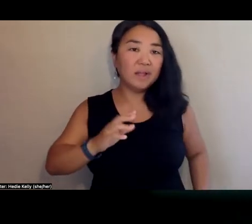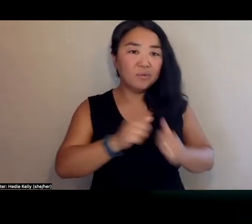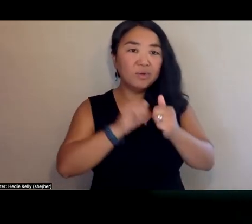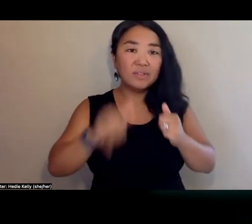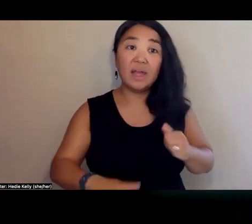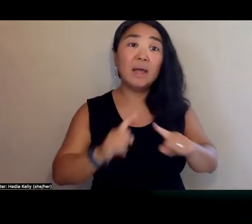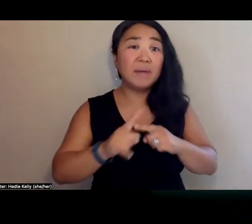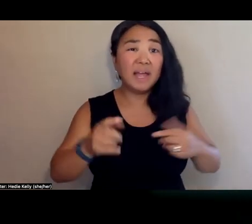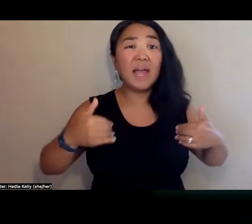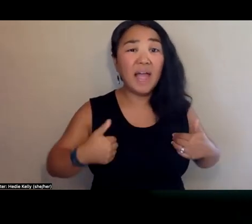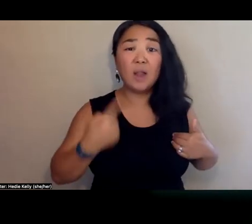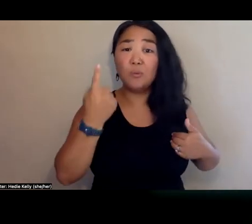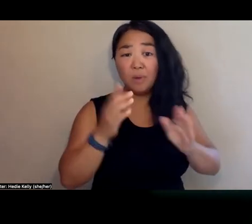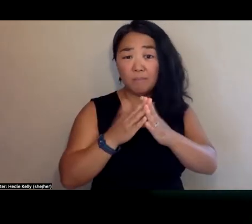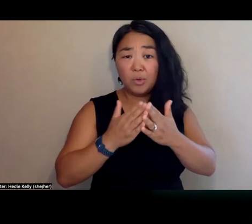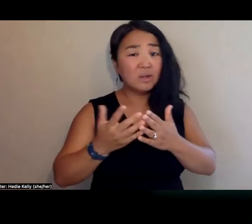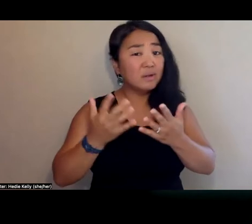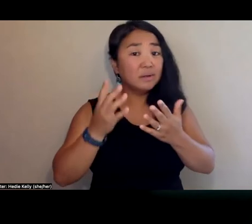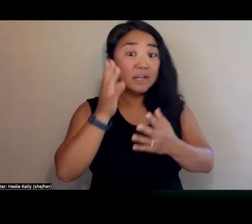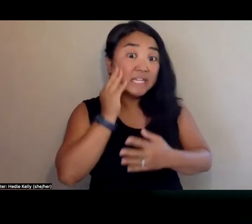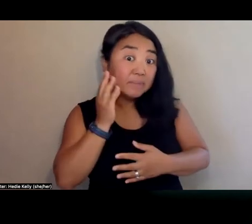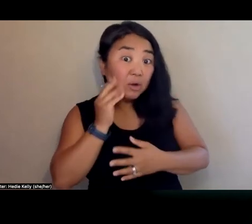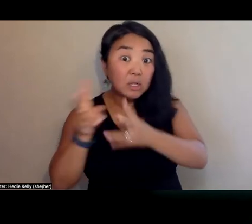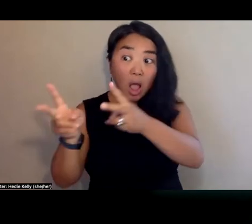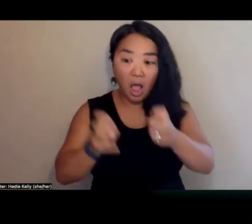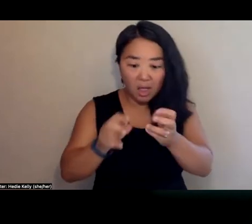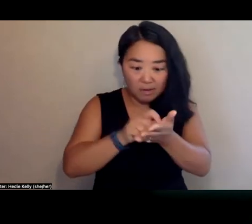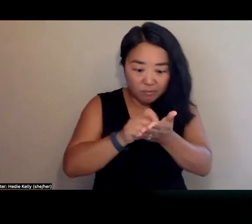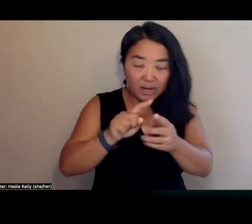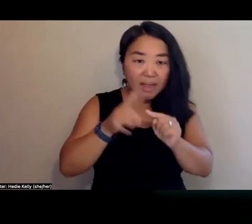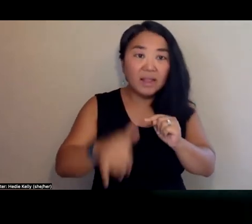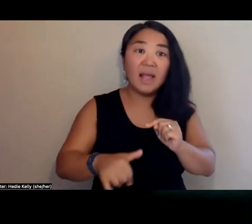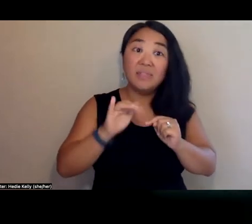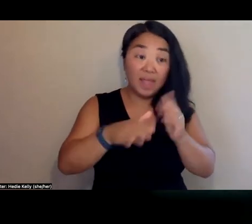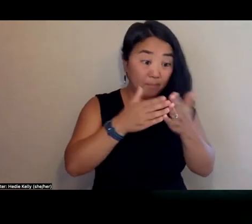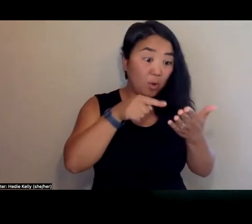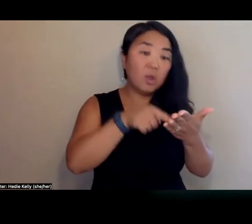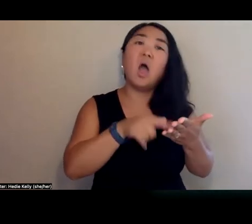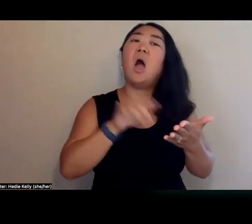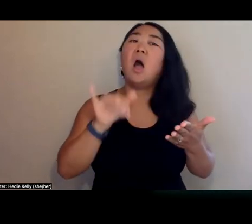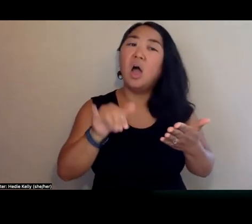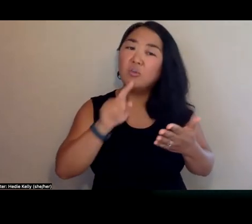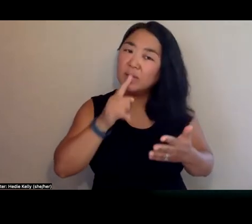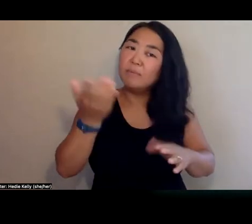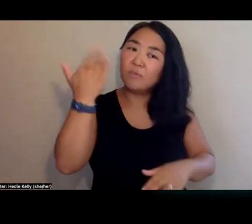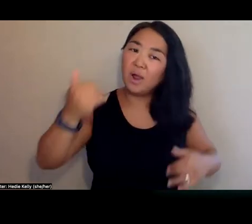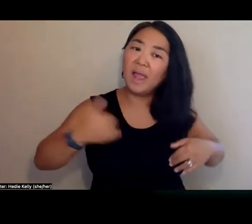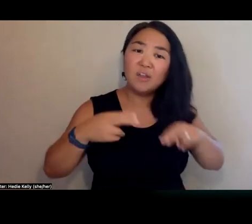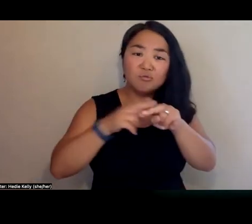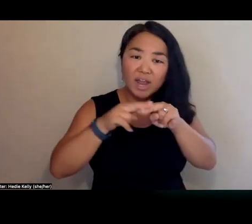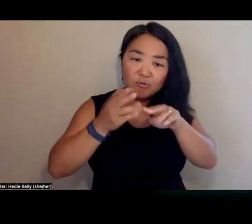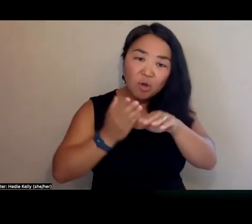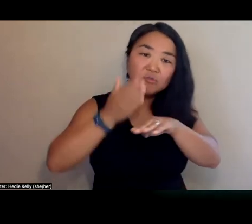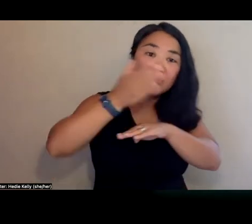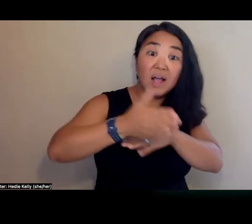concerned. But there was a book that had been written about it that in the early days you could tell it was, you know, there were sort of railroad crossings and sort of